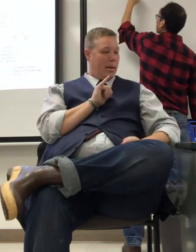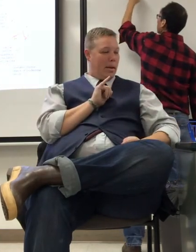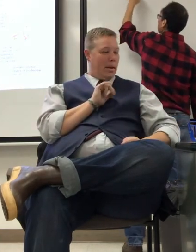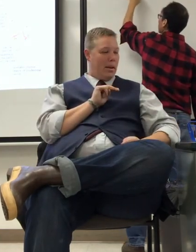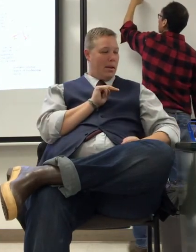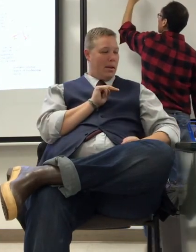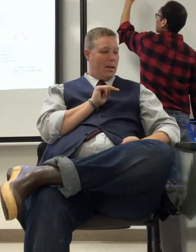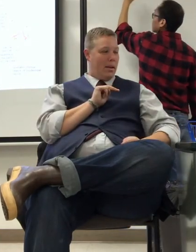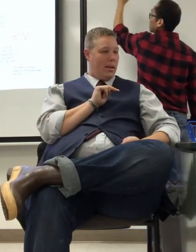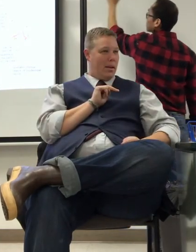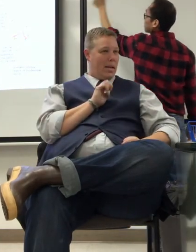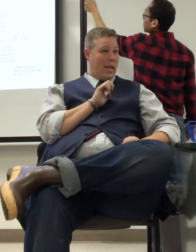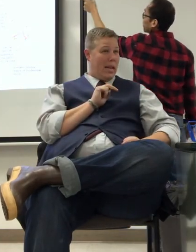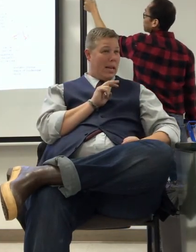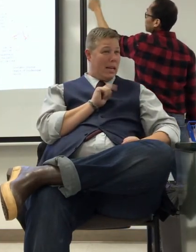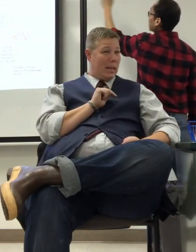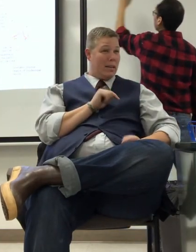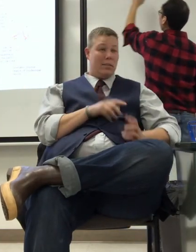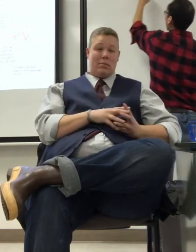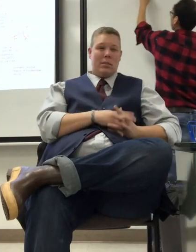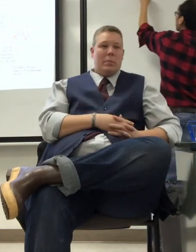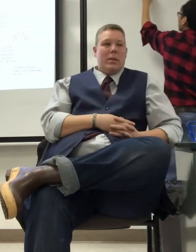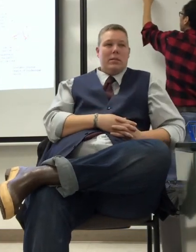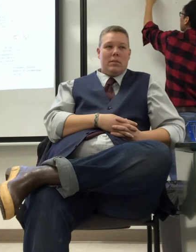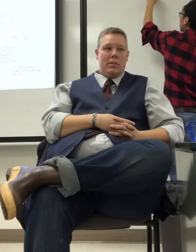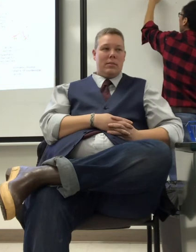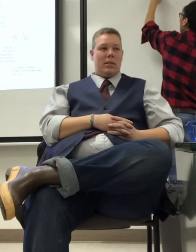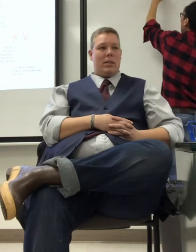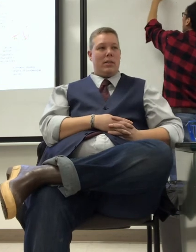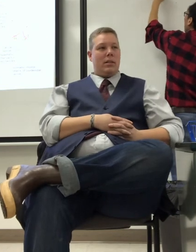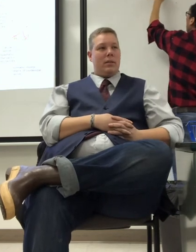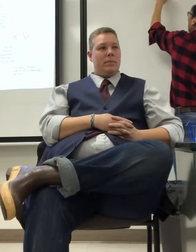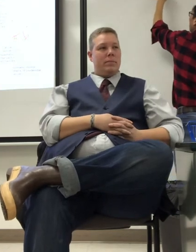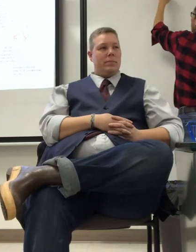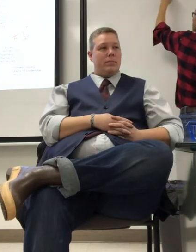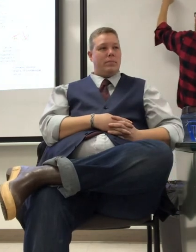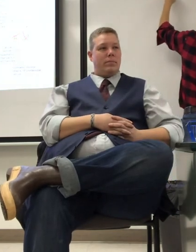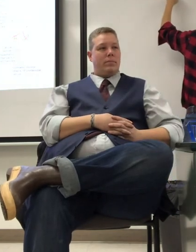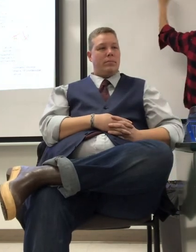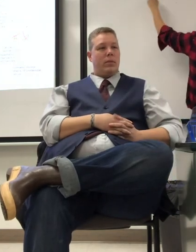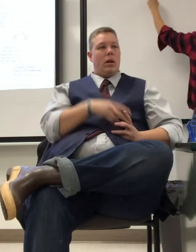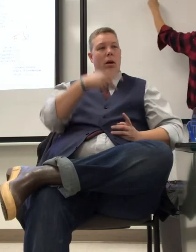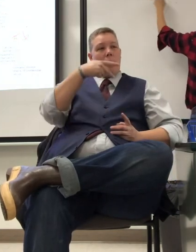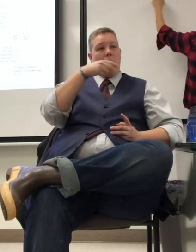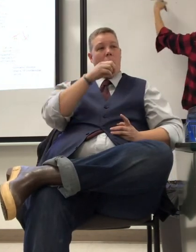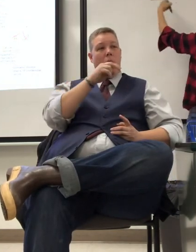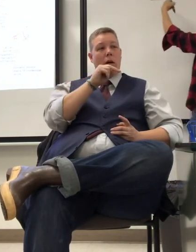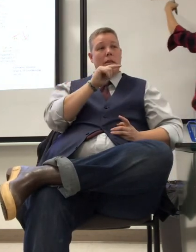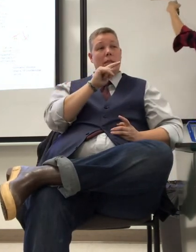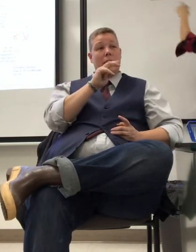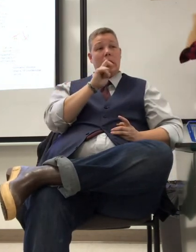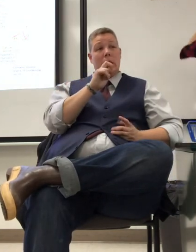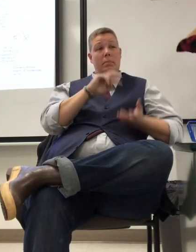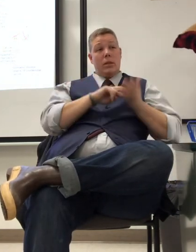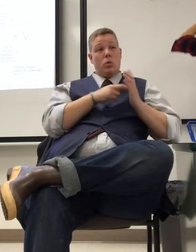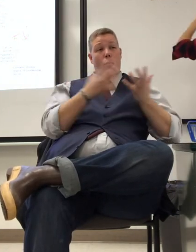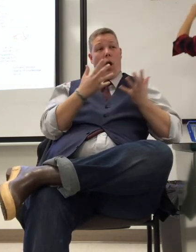You stimulate the pontine. What does pontine mean? Pons.